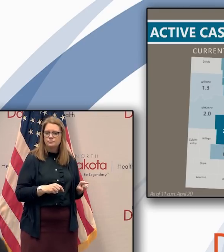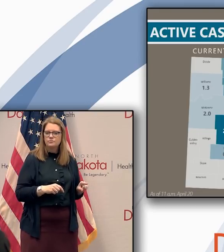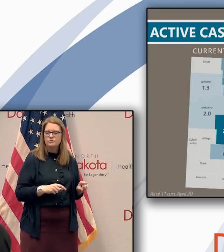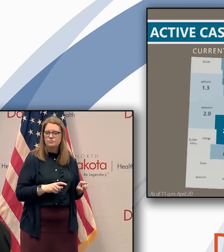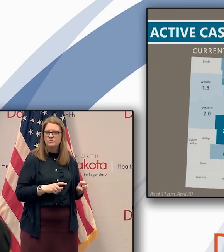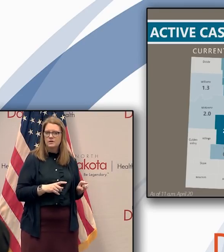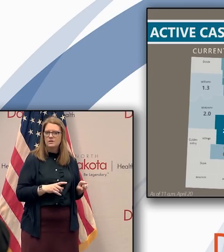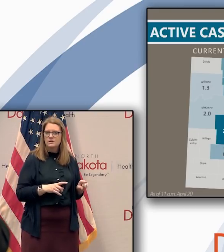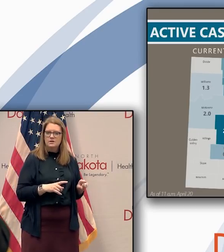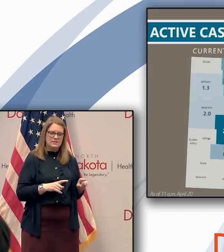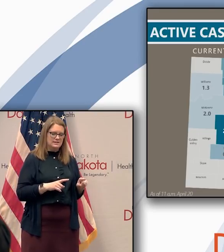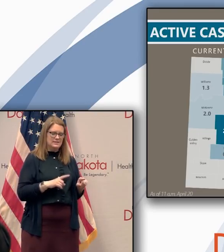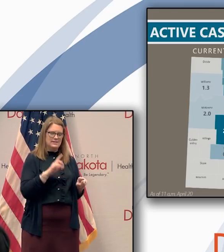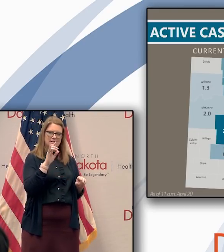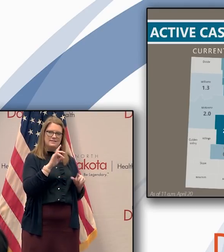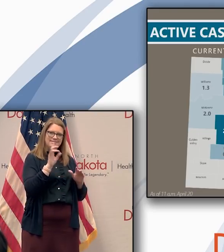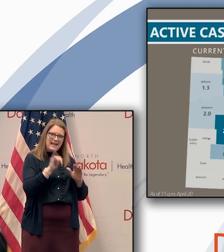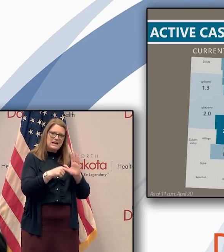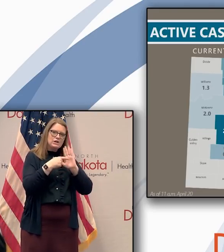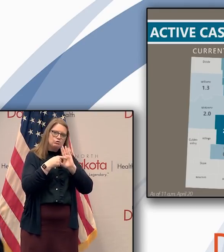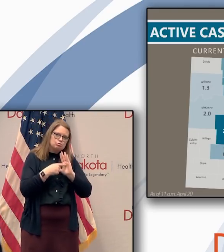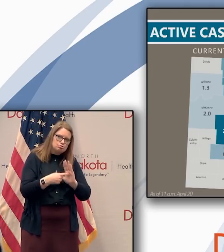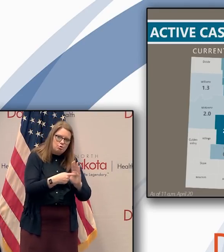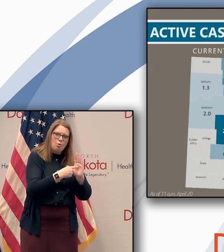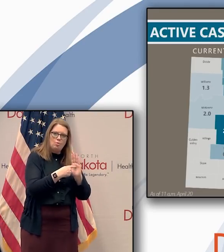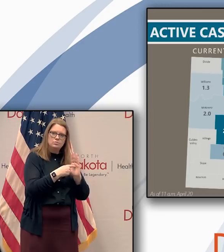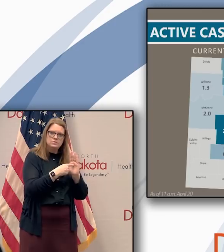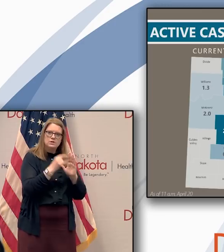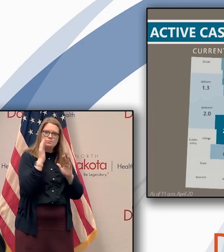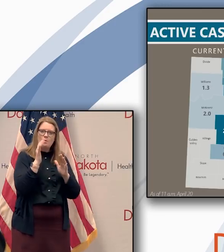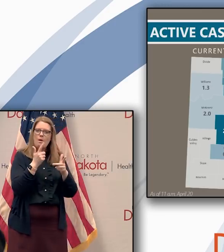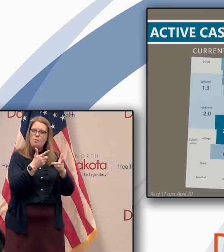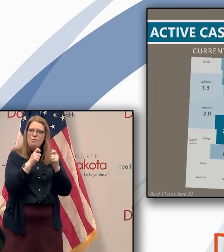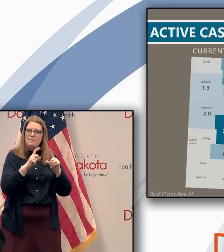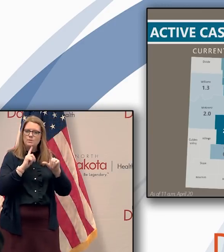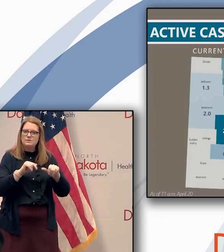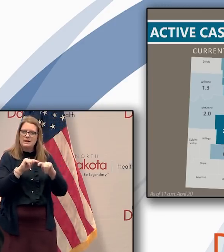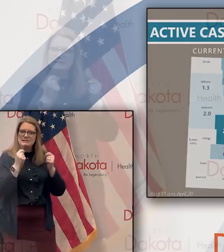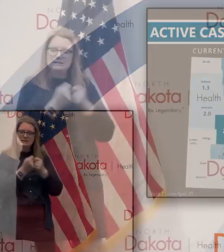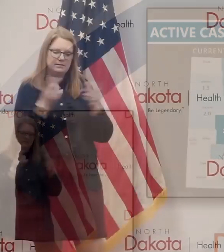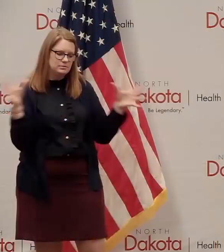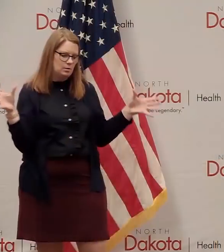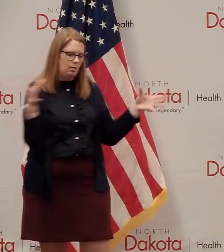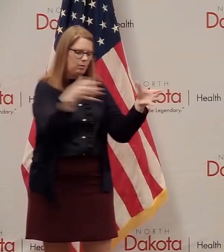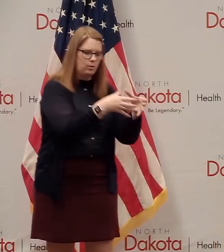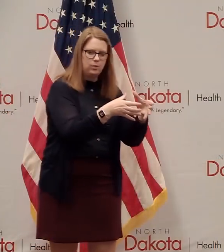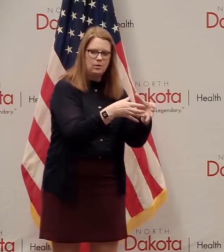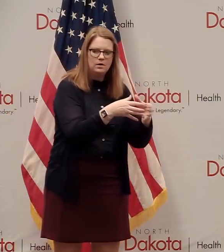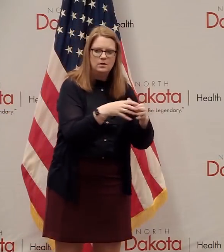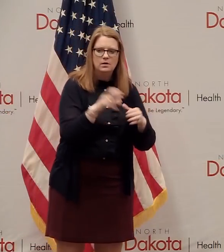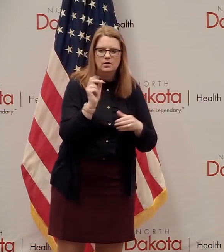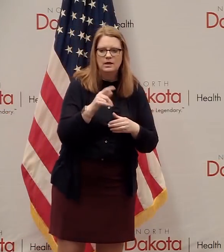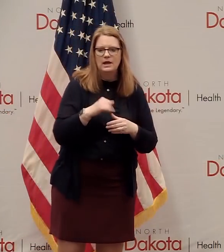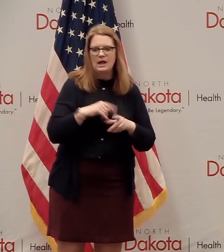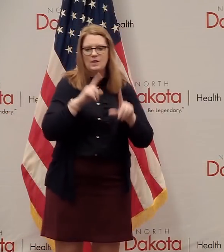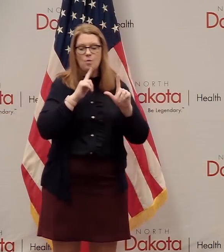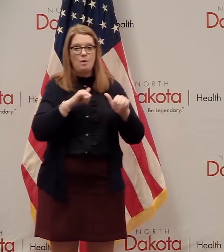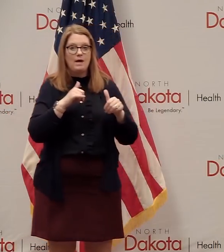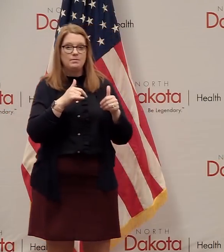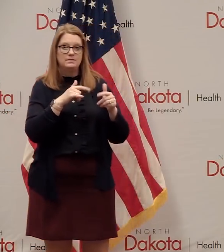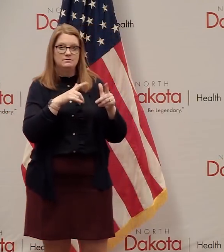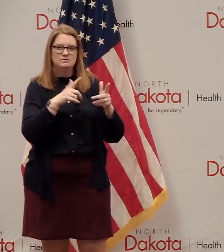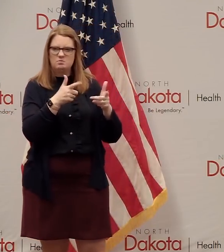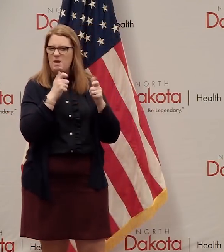again, I think reflects the work we're doing on our rapid response teams. And let me just recap that again on the rapid response team. But this